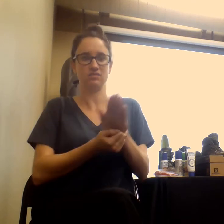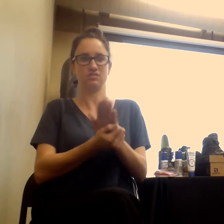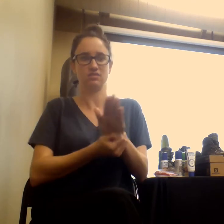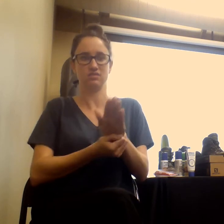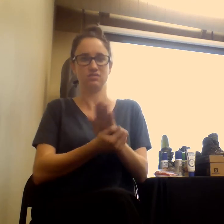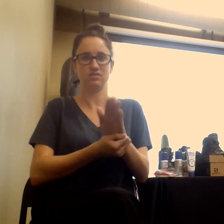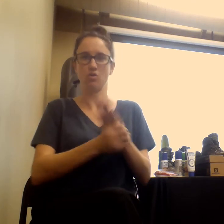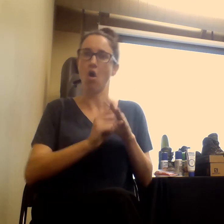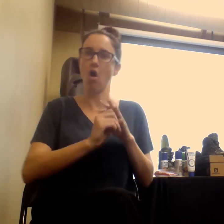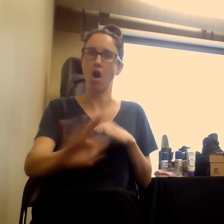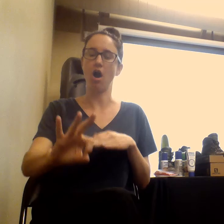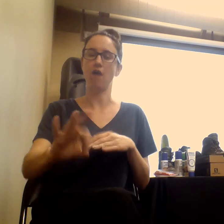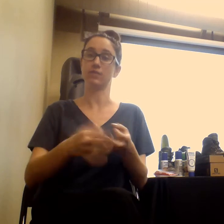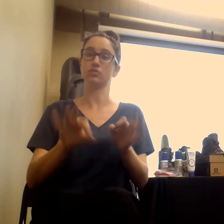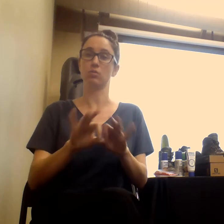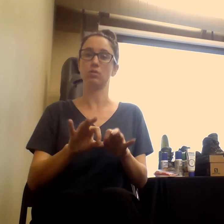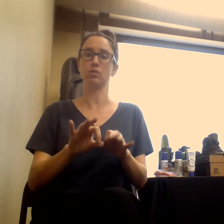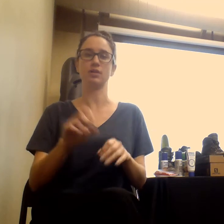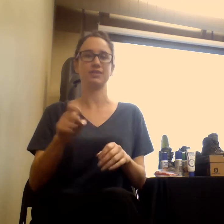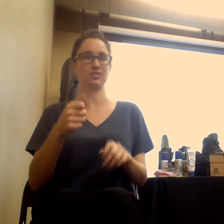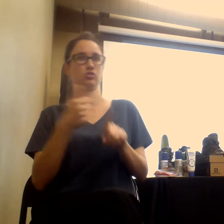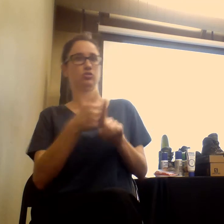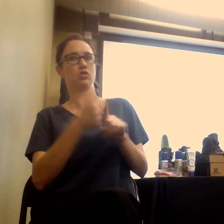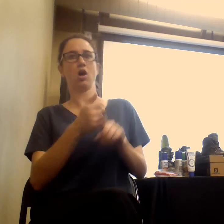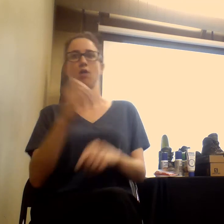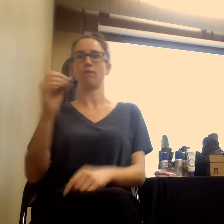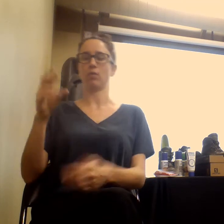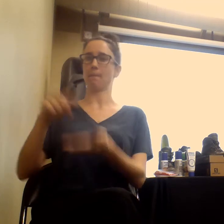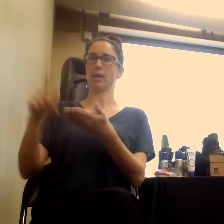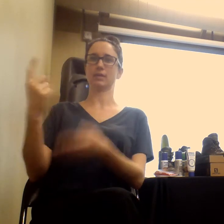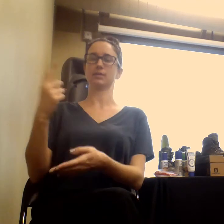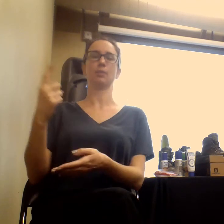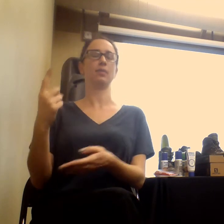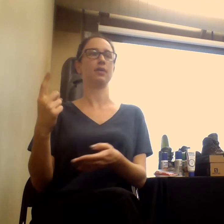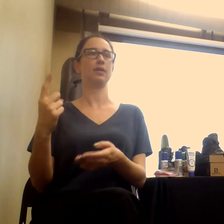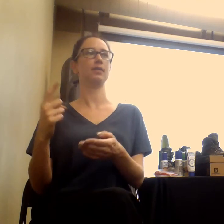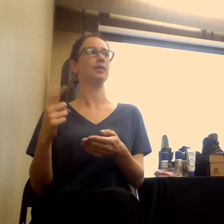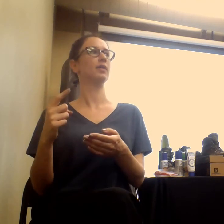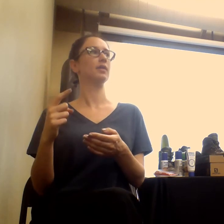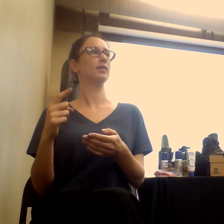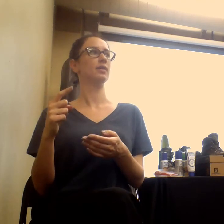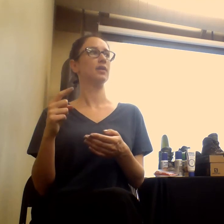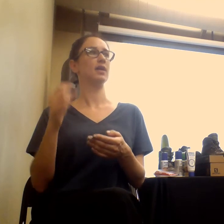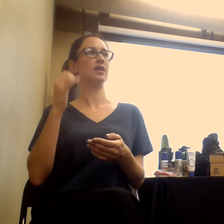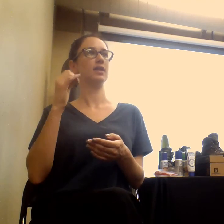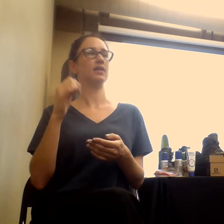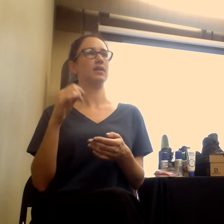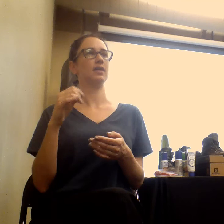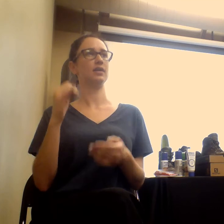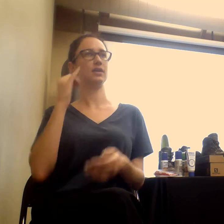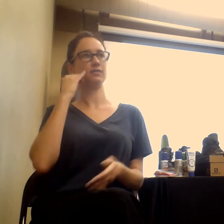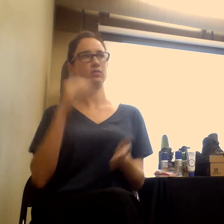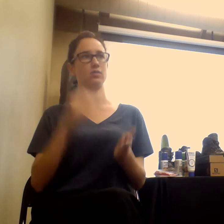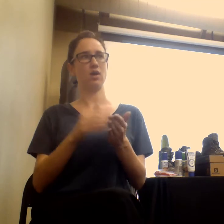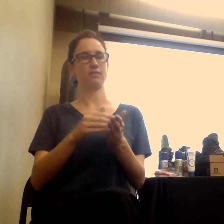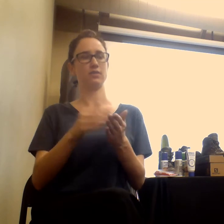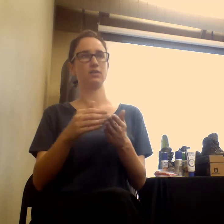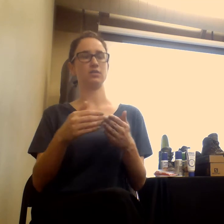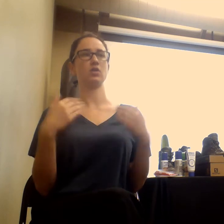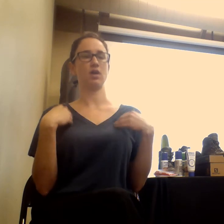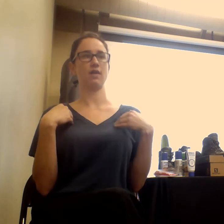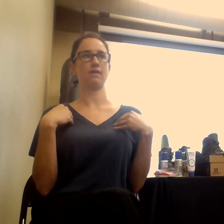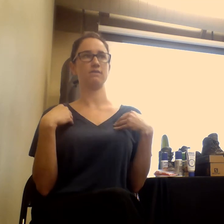probably means that your feet are strong enough or healthy enough that you don't need a liner. Okay? I don't wear a